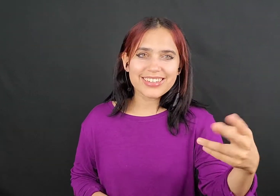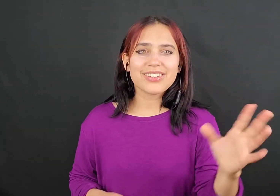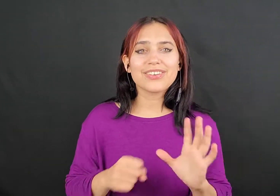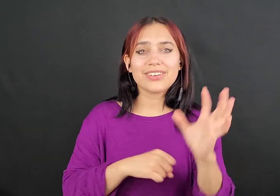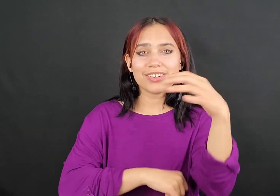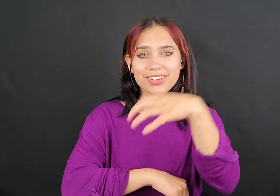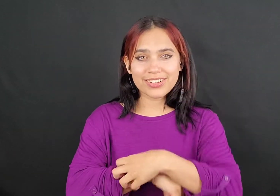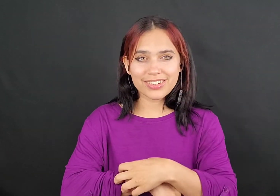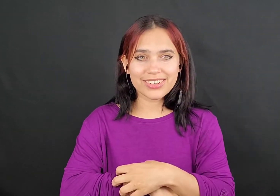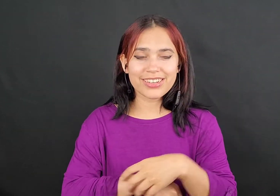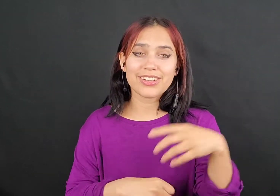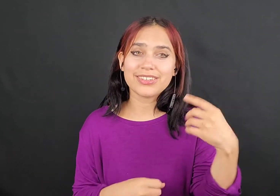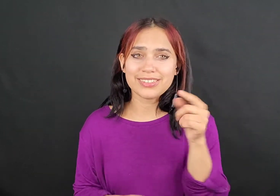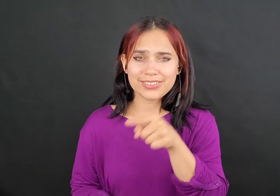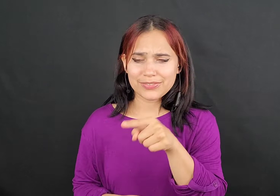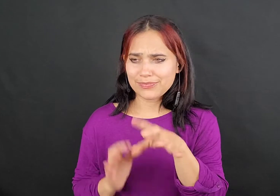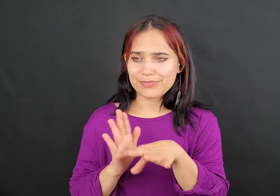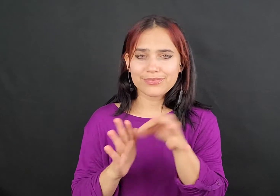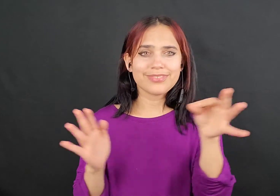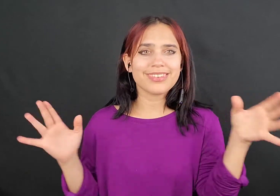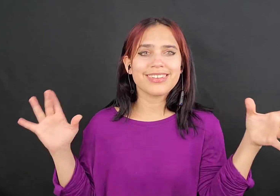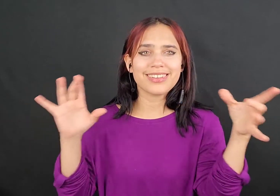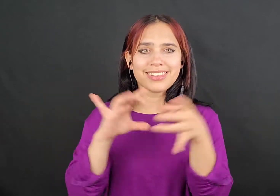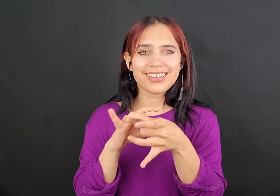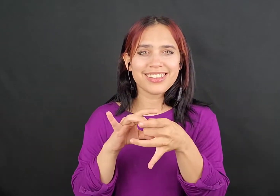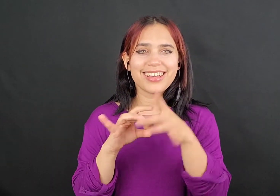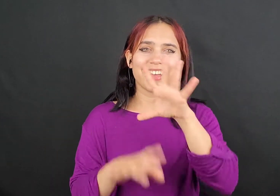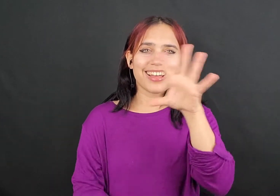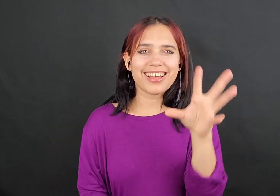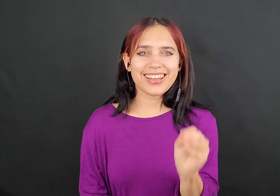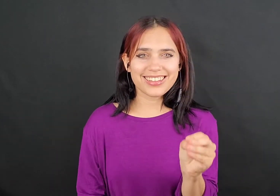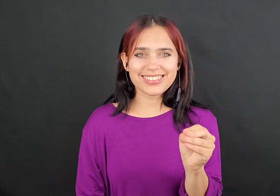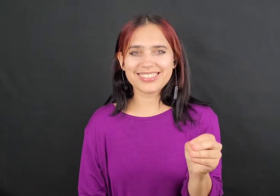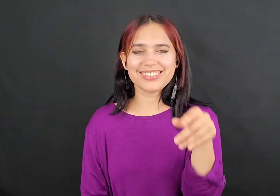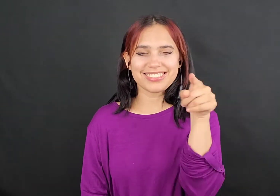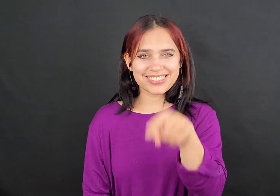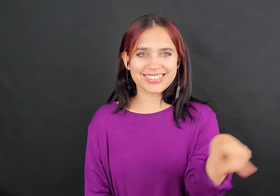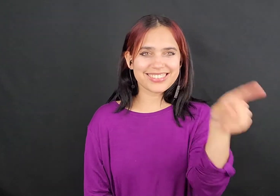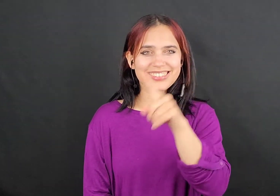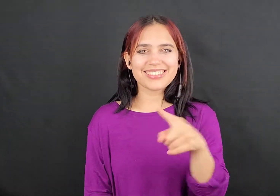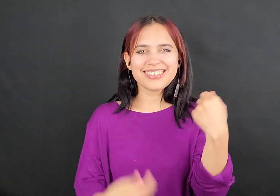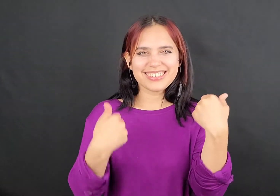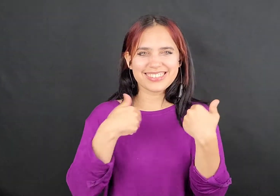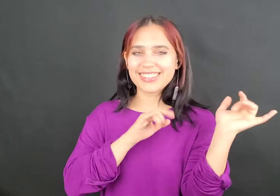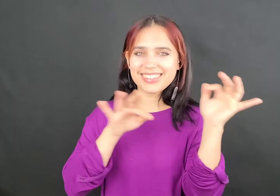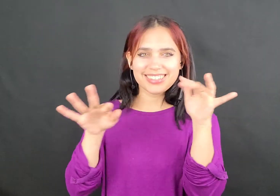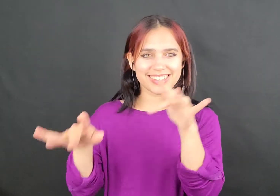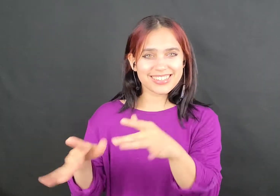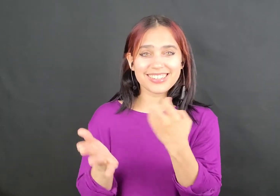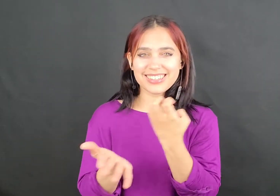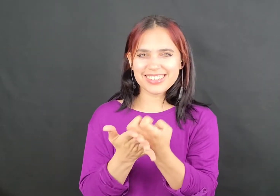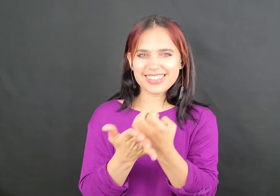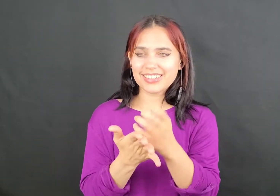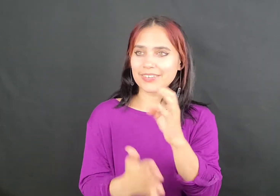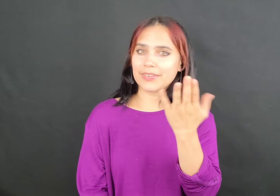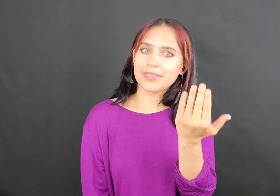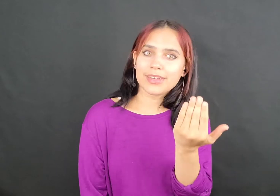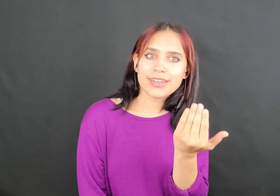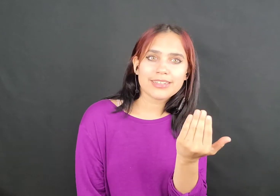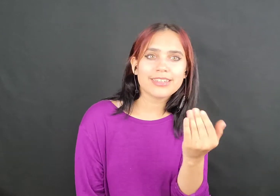of Gibraltar was linked to the continent of Africa by a subterranean passage over 24 kilometers, 15